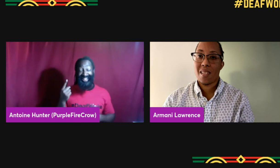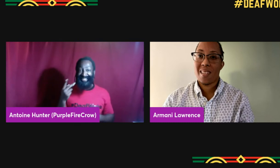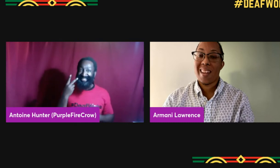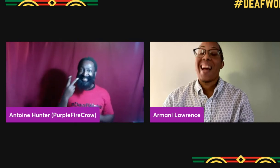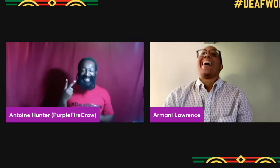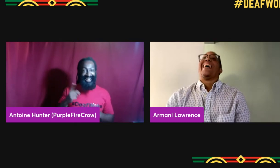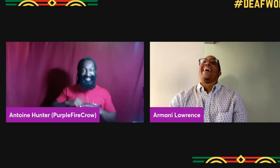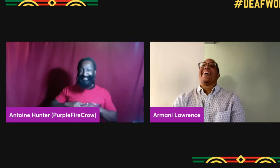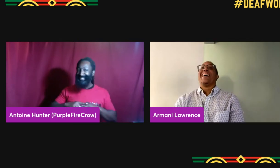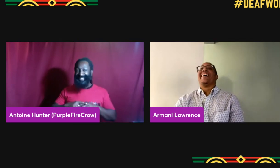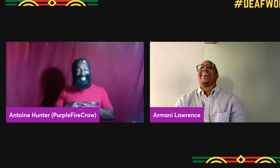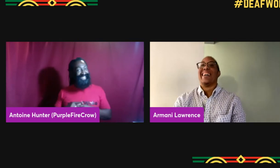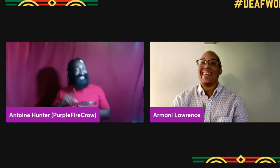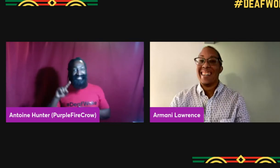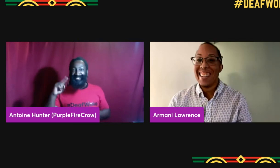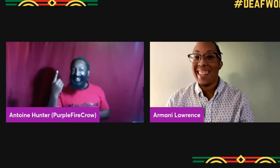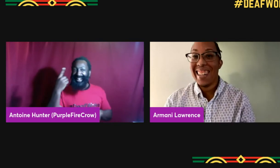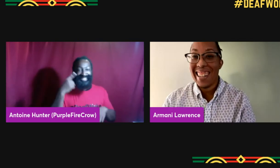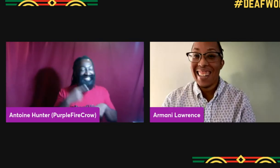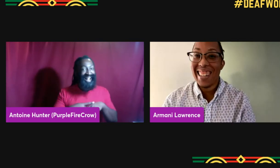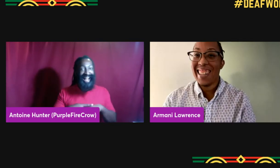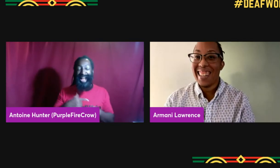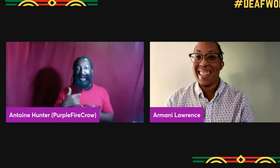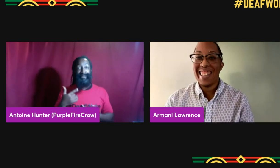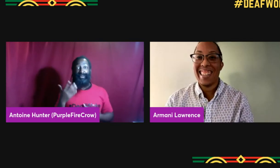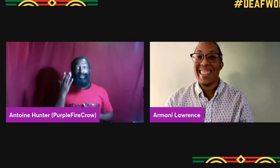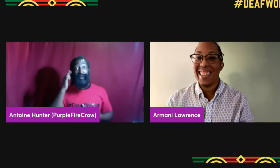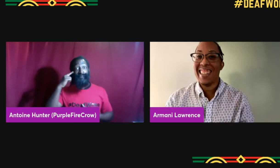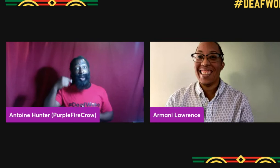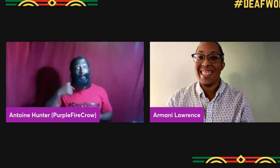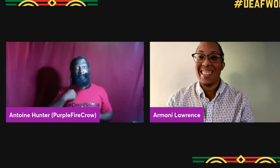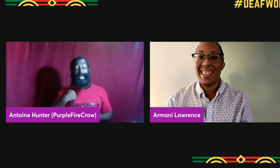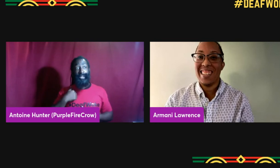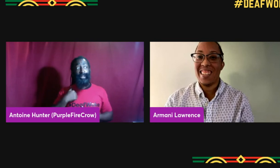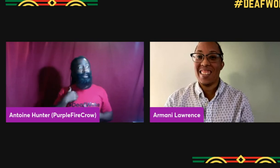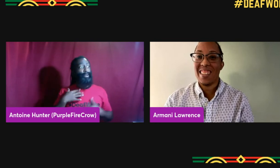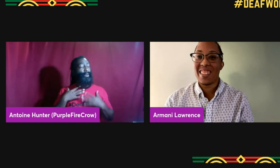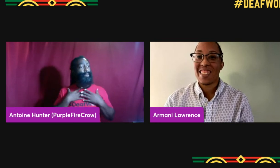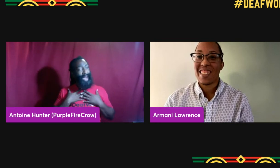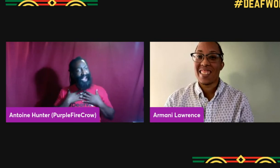You're my first returning guest.